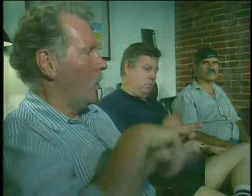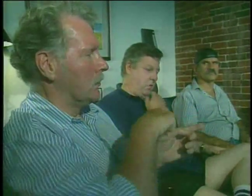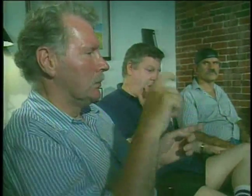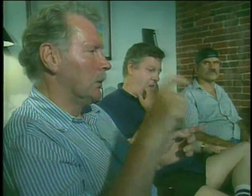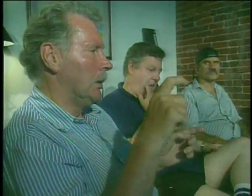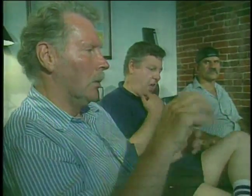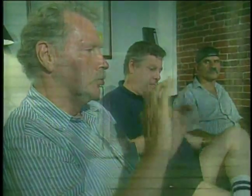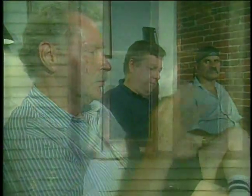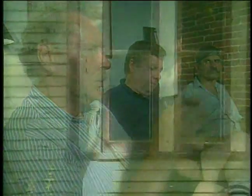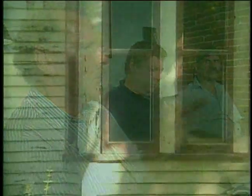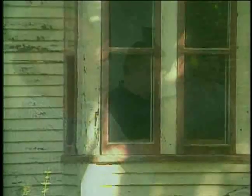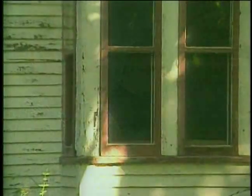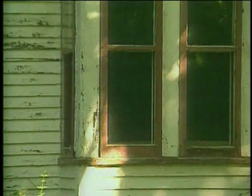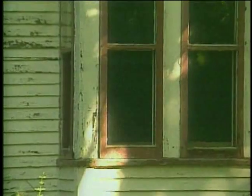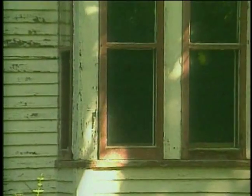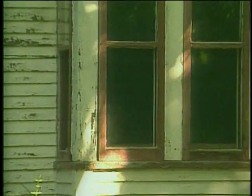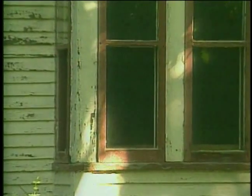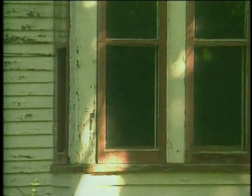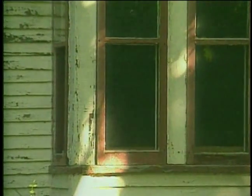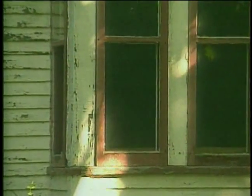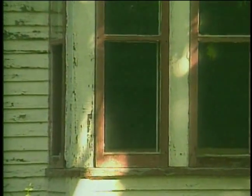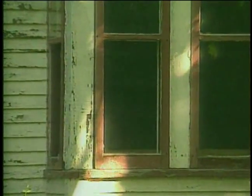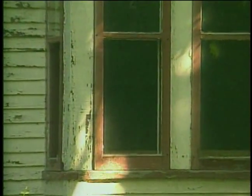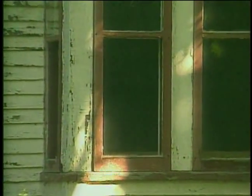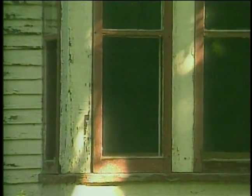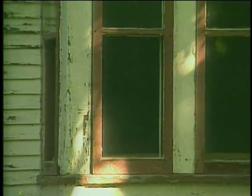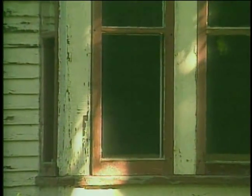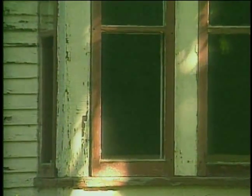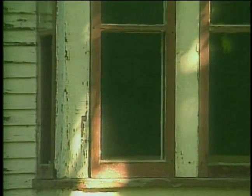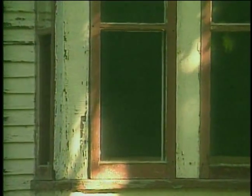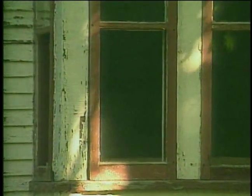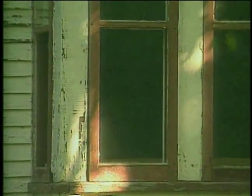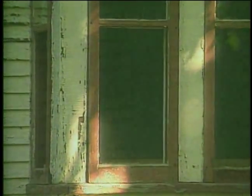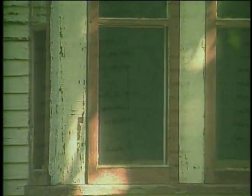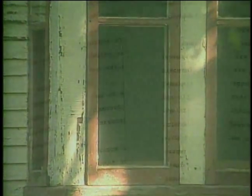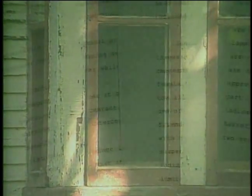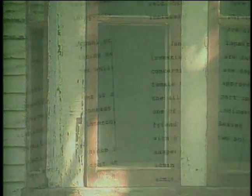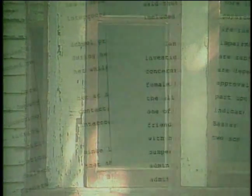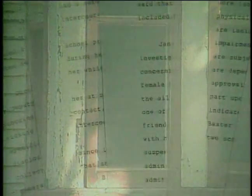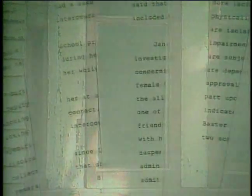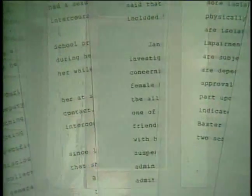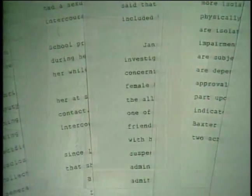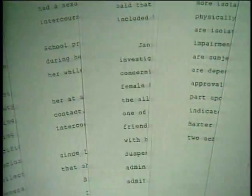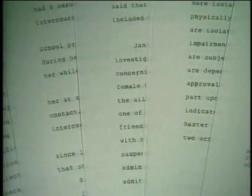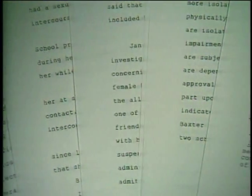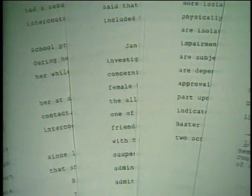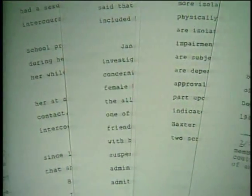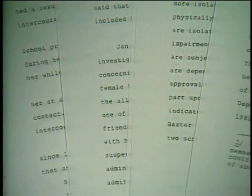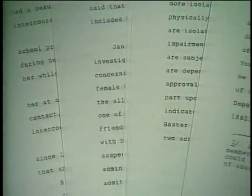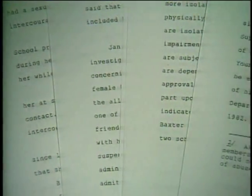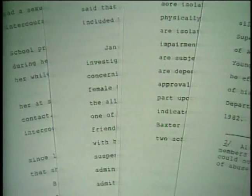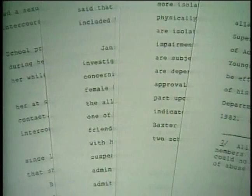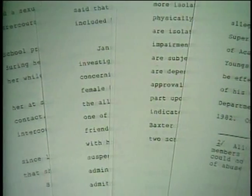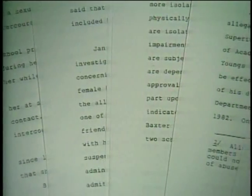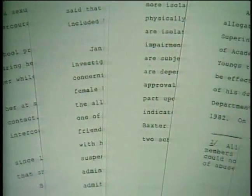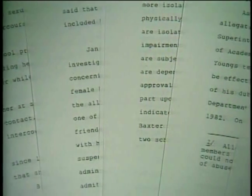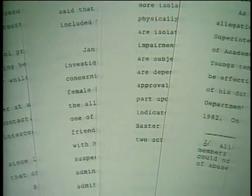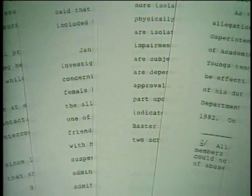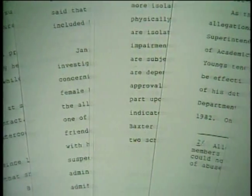up again, and take him back to the school. There were records of teachers reporting the abuse and records of people at the state level doing